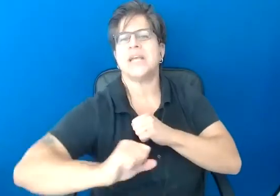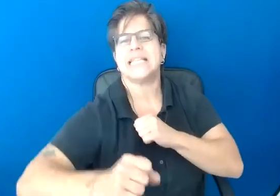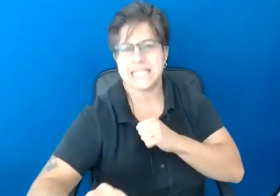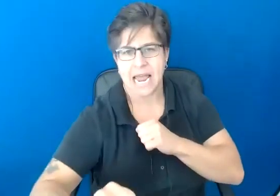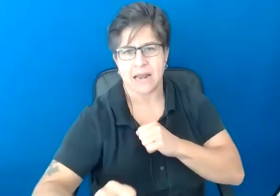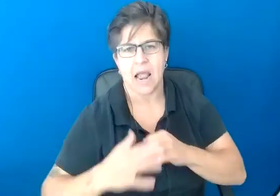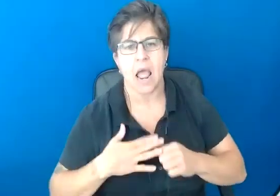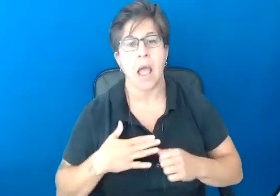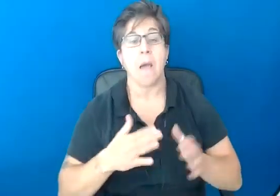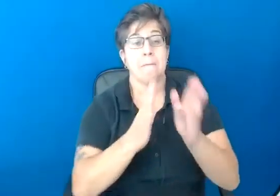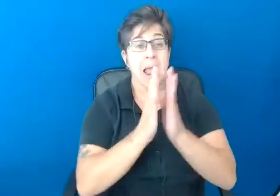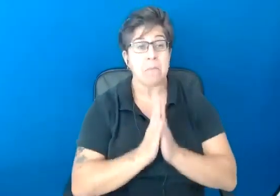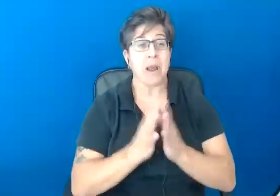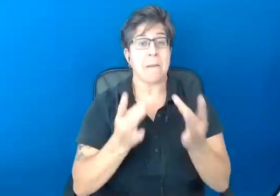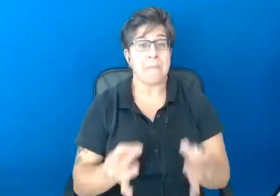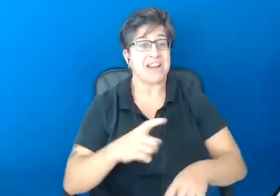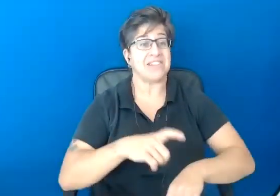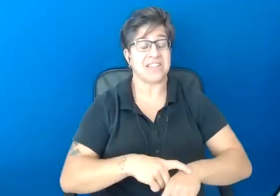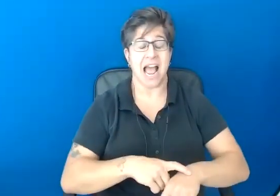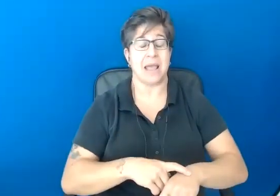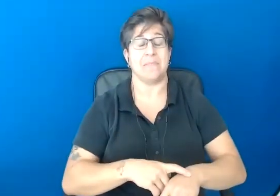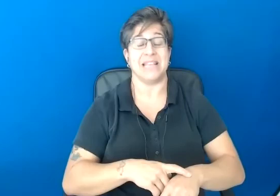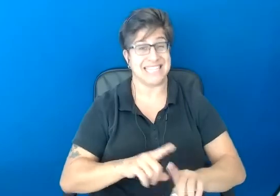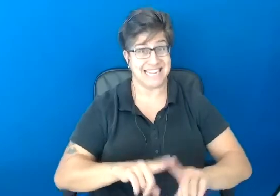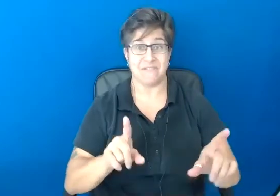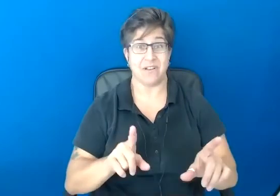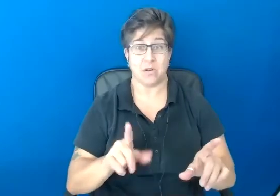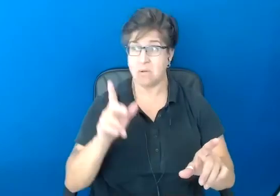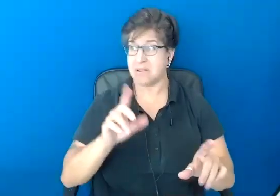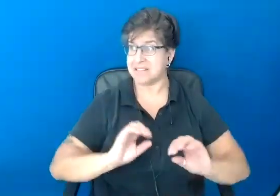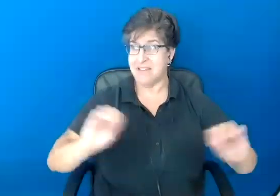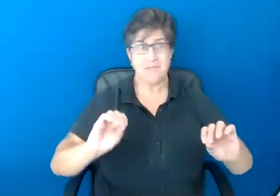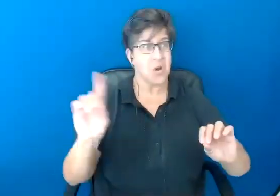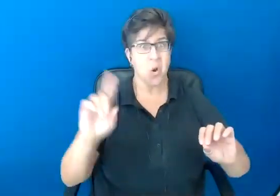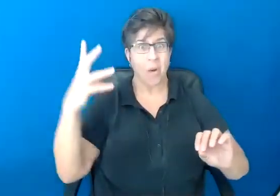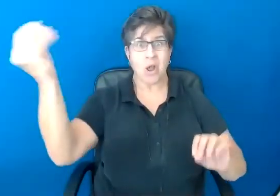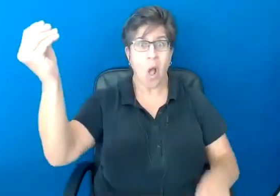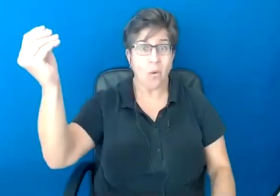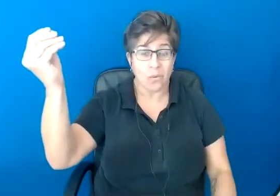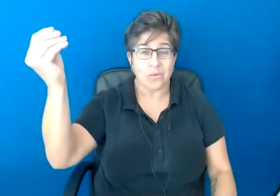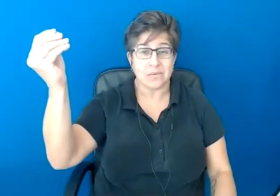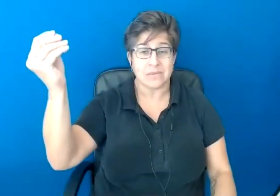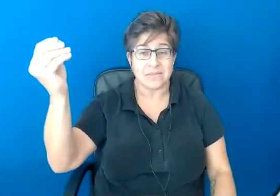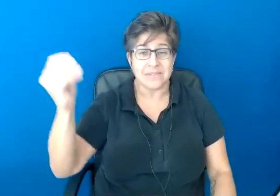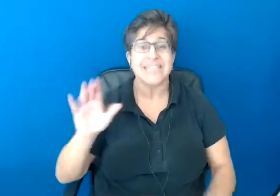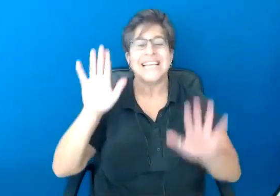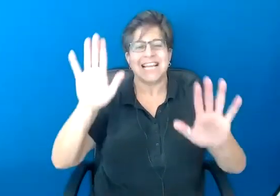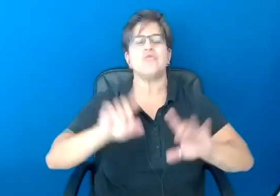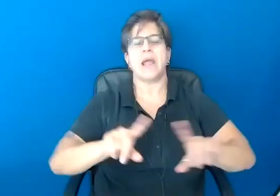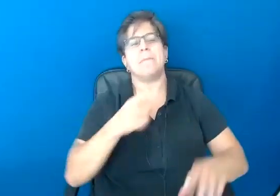It's great, but I say to people, just do it. Find a routine that works for you and just do it. You don't have to